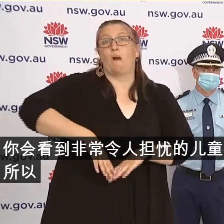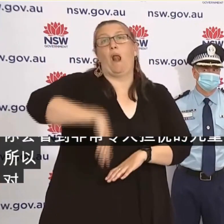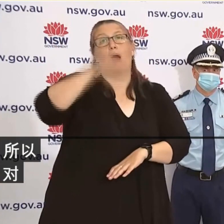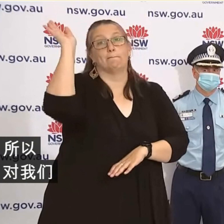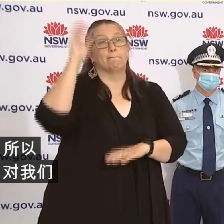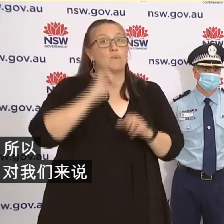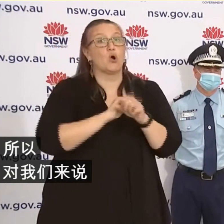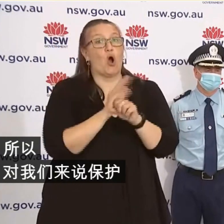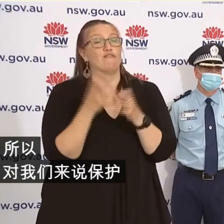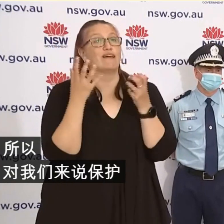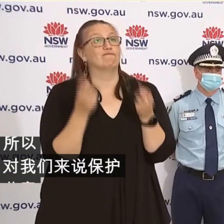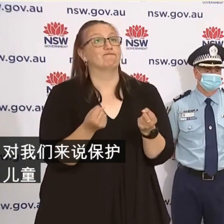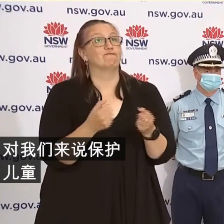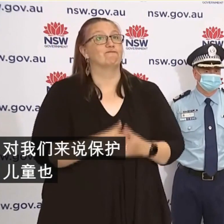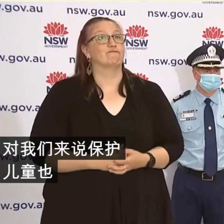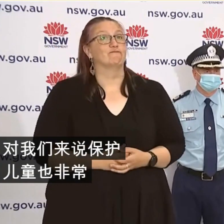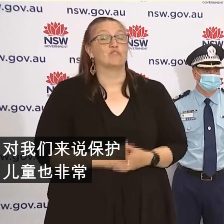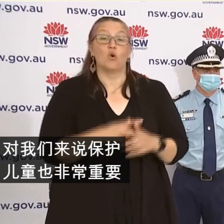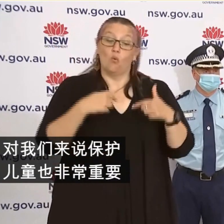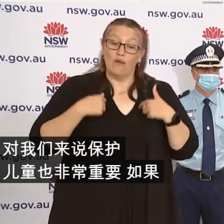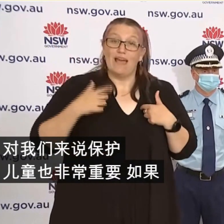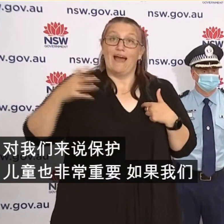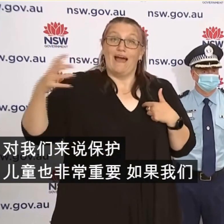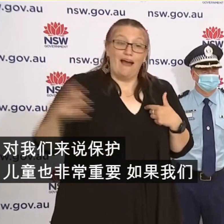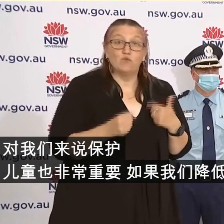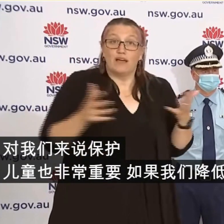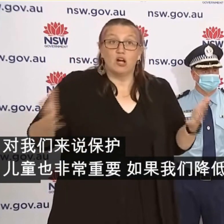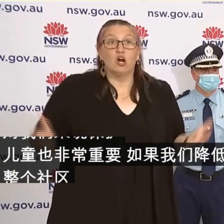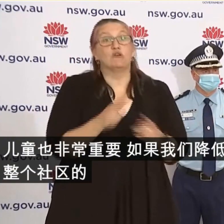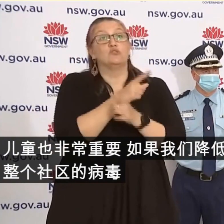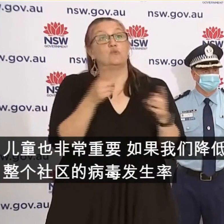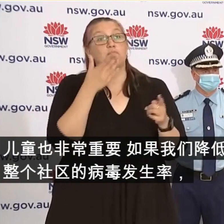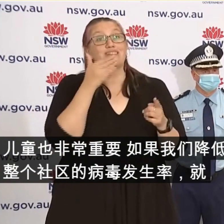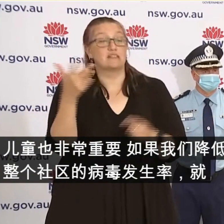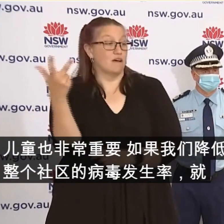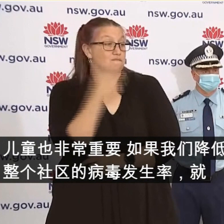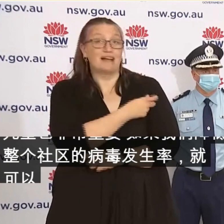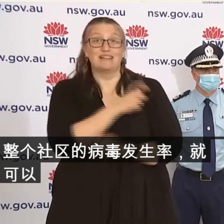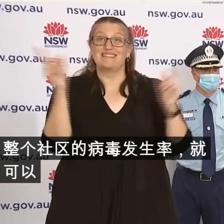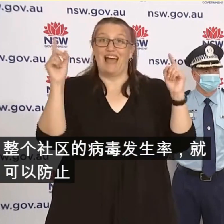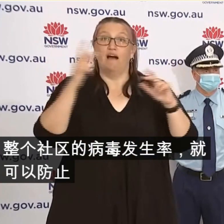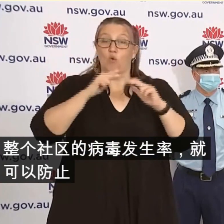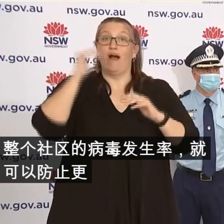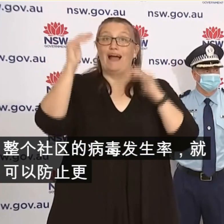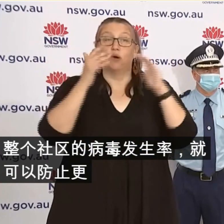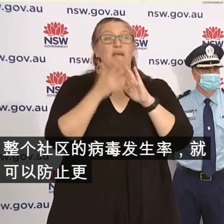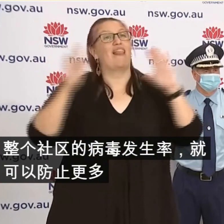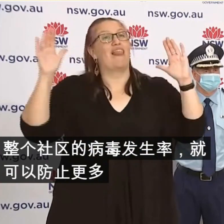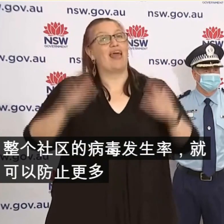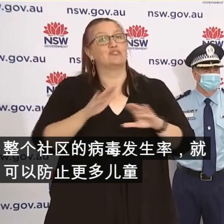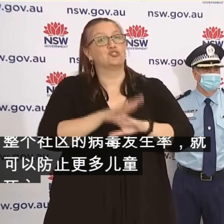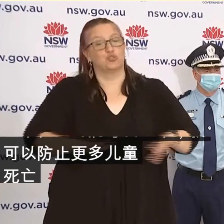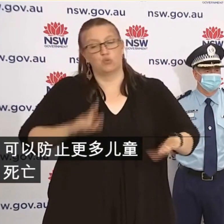So it's really important for us also to protect children, that if we reduce the incidence of the virus throughout the community, it prevents more children